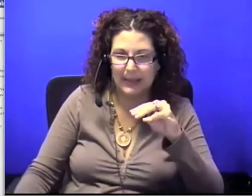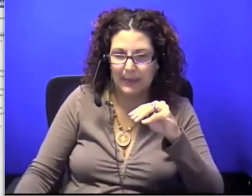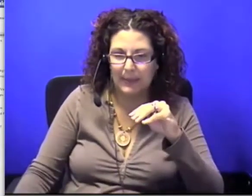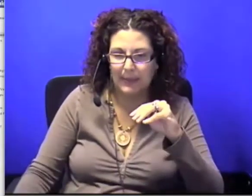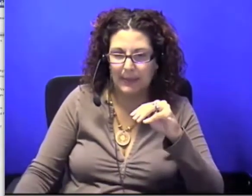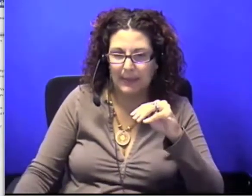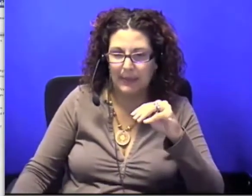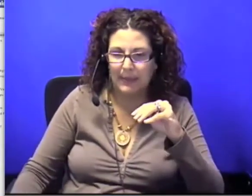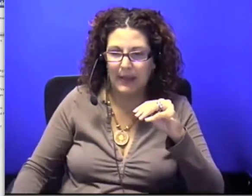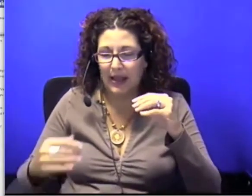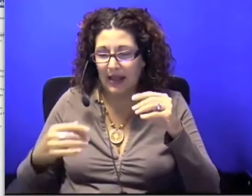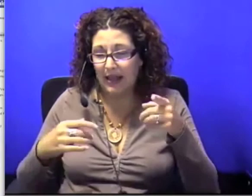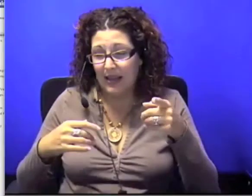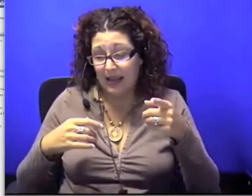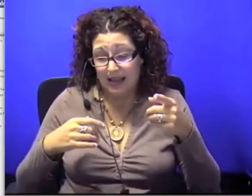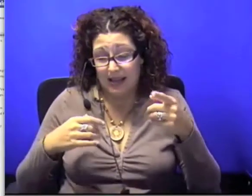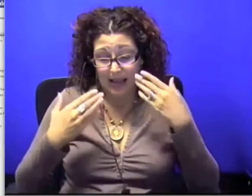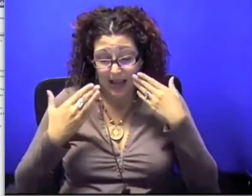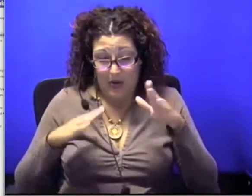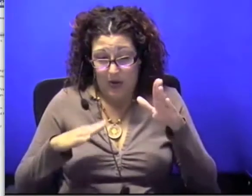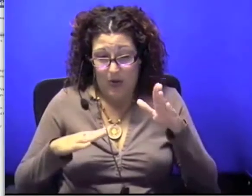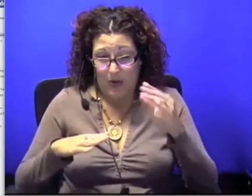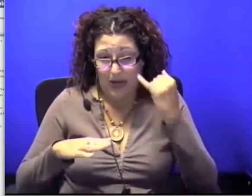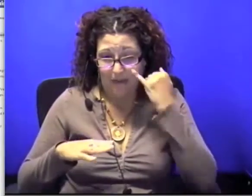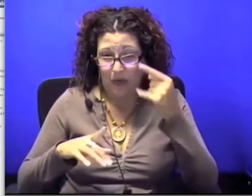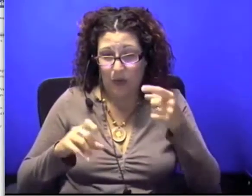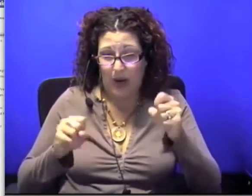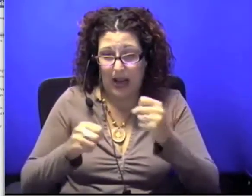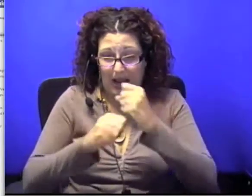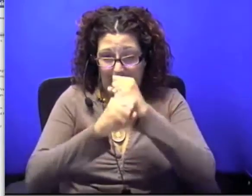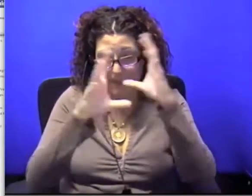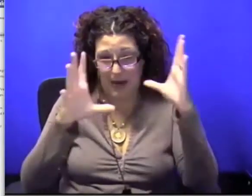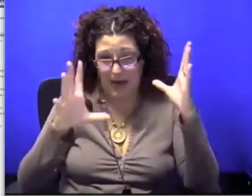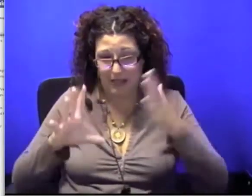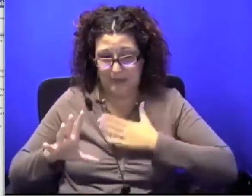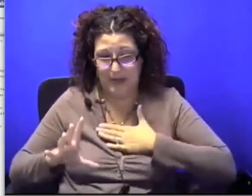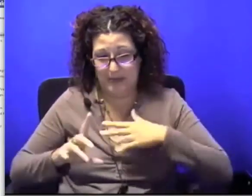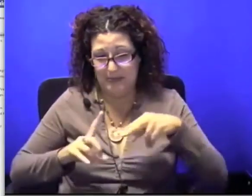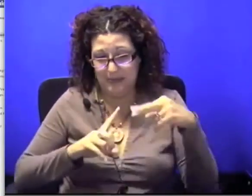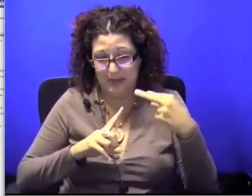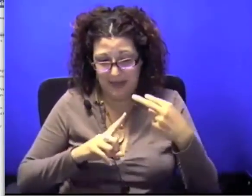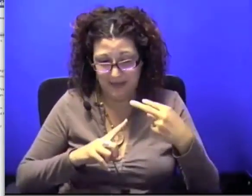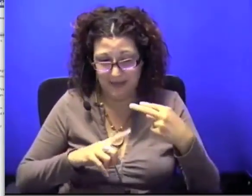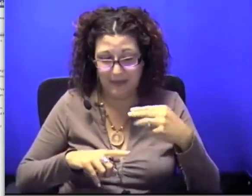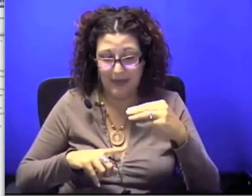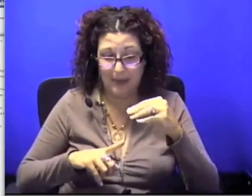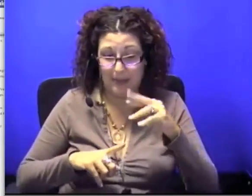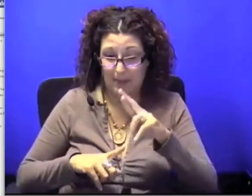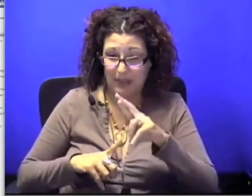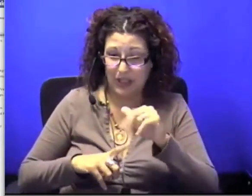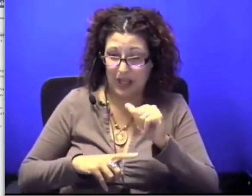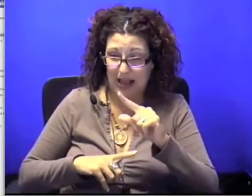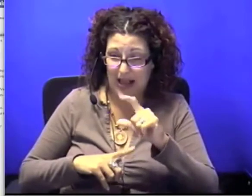Folks, I don't know if you can imagine from my perspective, is that Mr.